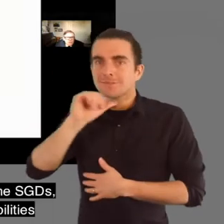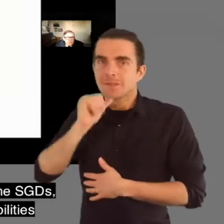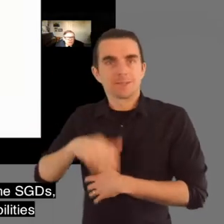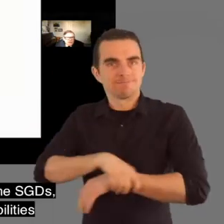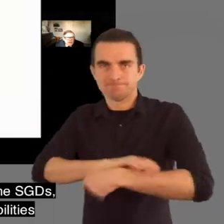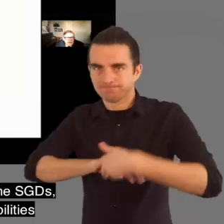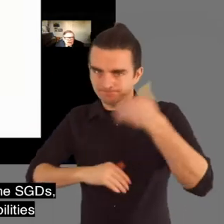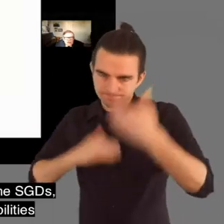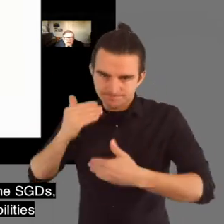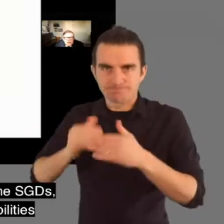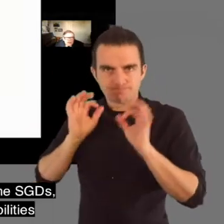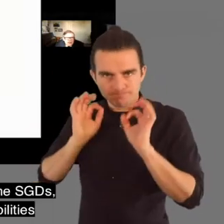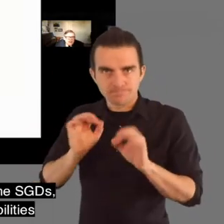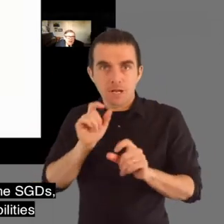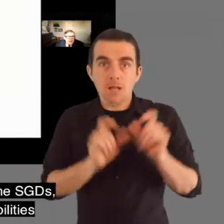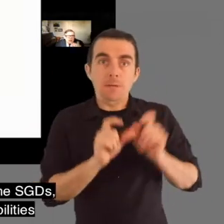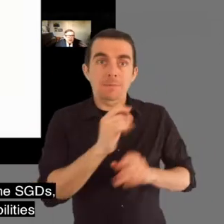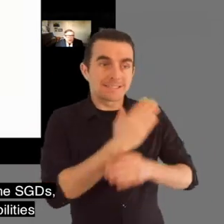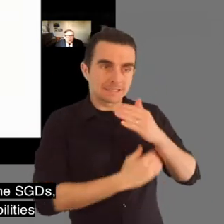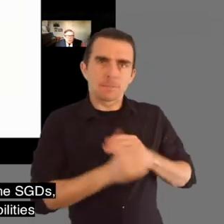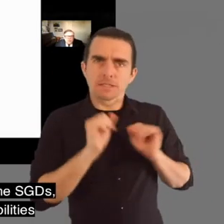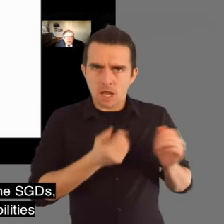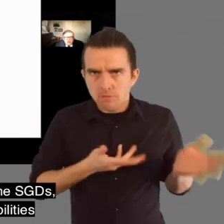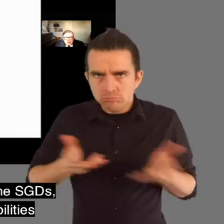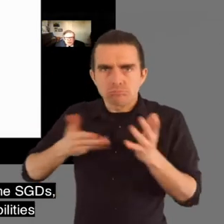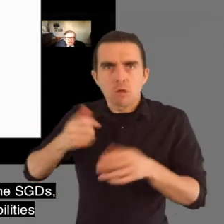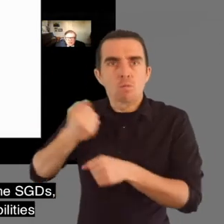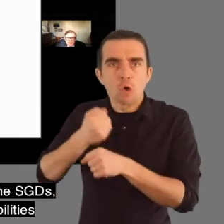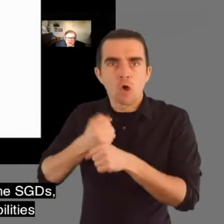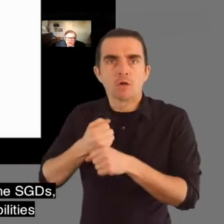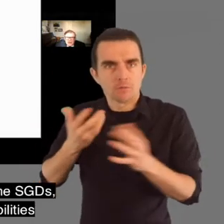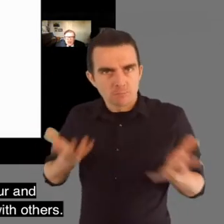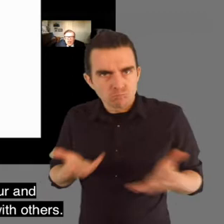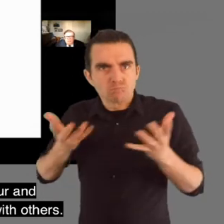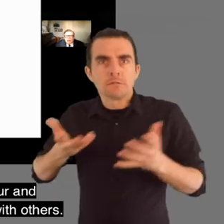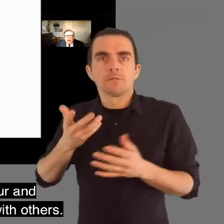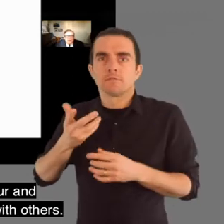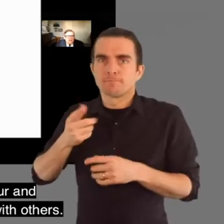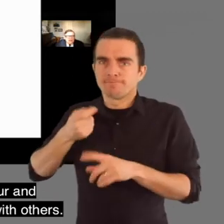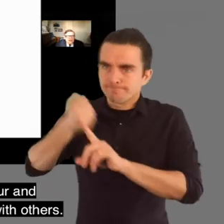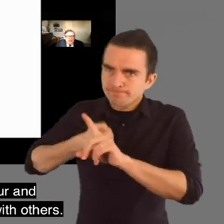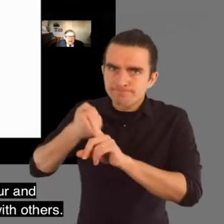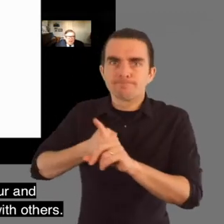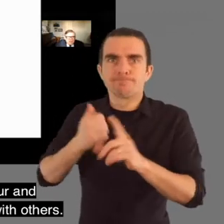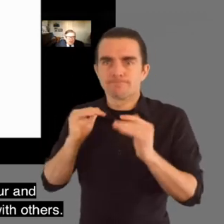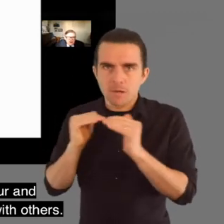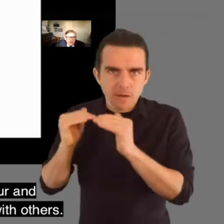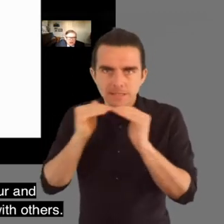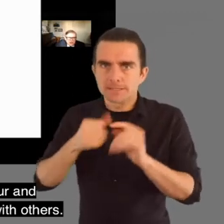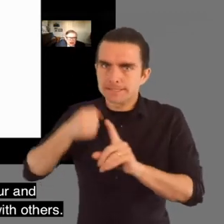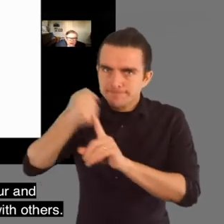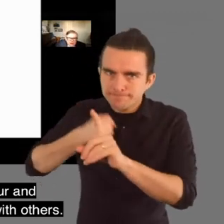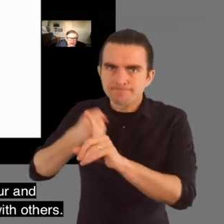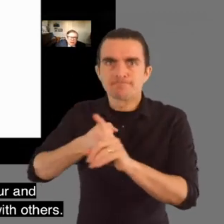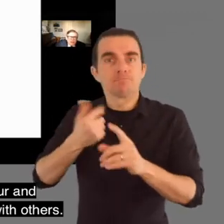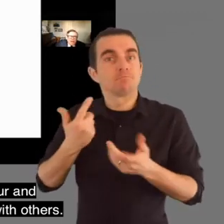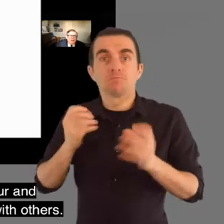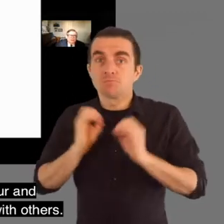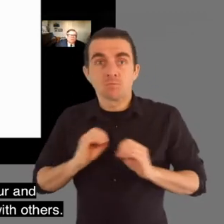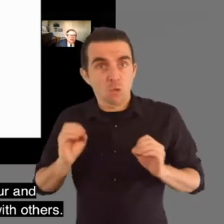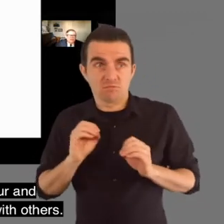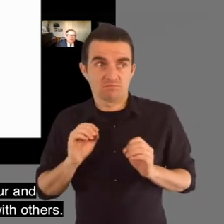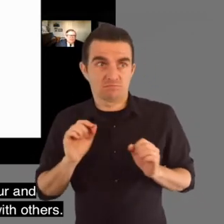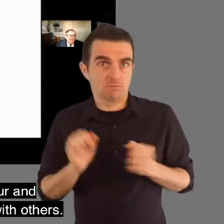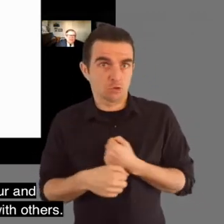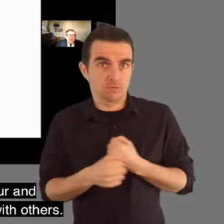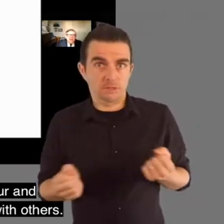not implementing the SDGs. Ensure that persons with disabilities are able to exercise their labour and trade union rights on an equal basis